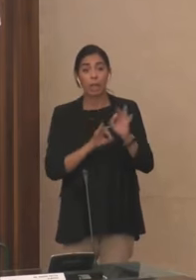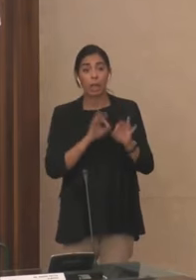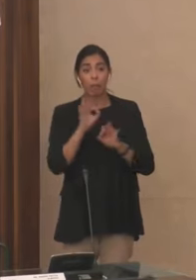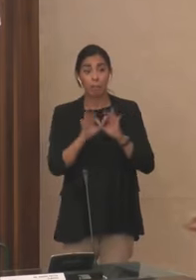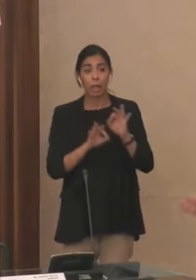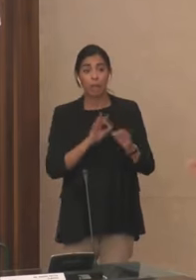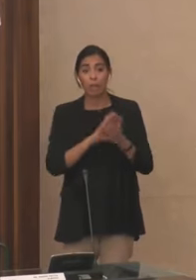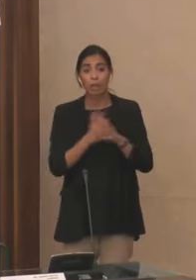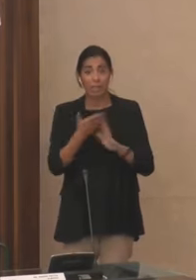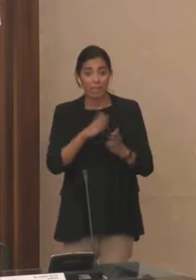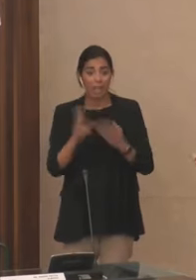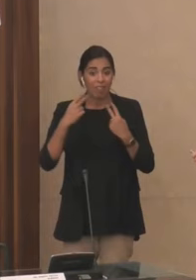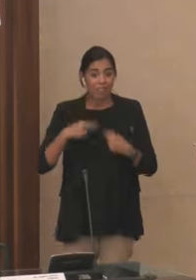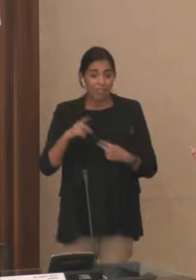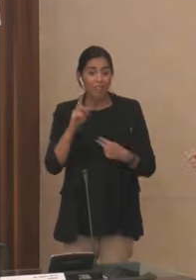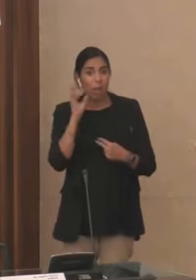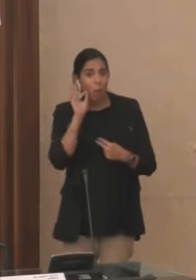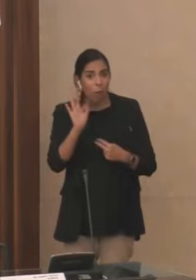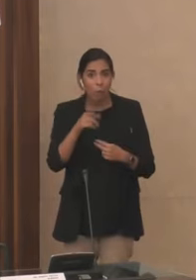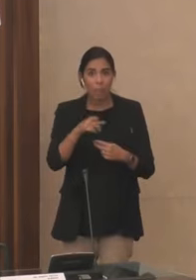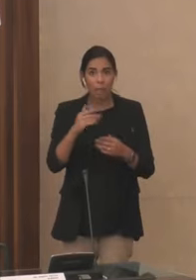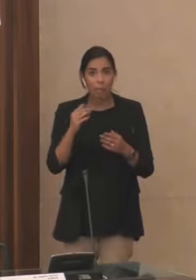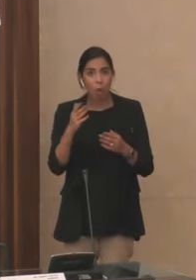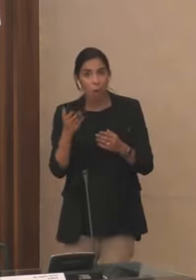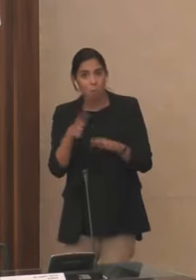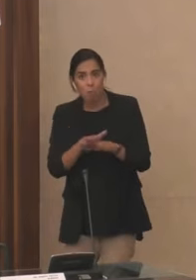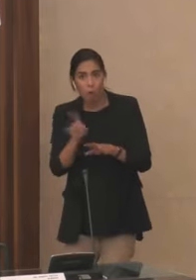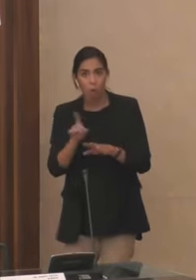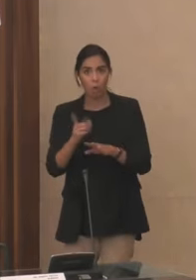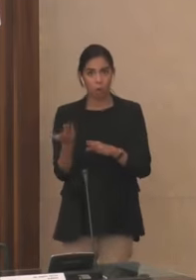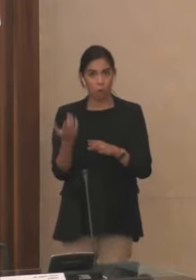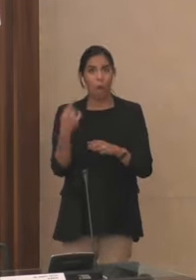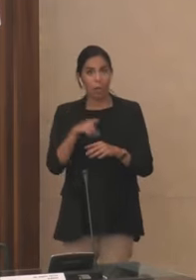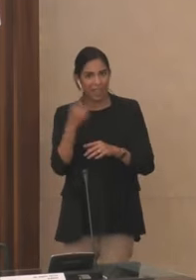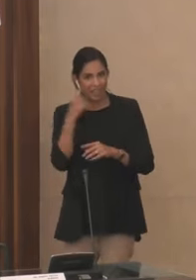Spanish, if we wait that time,